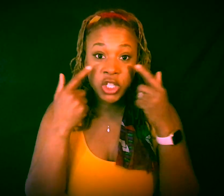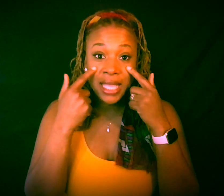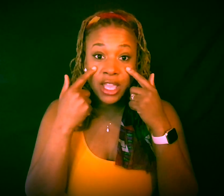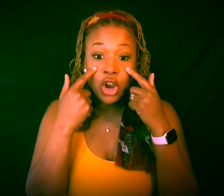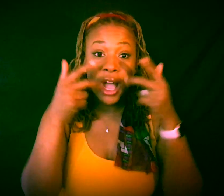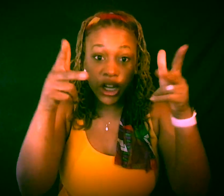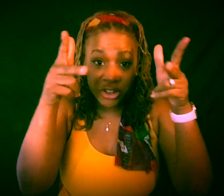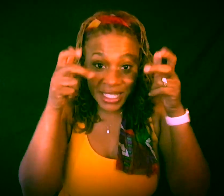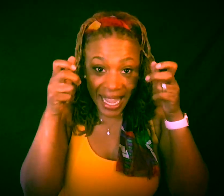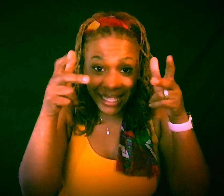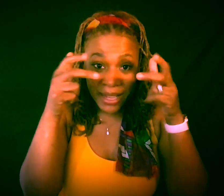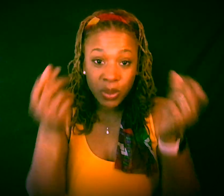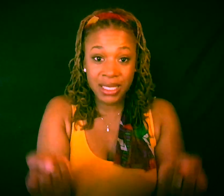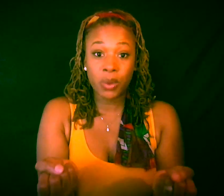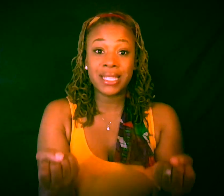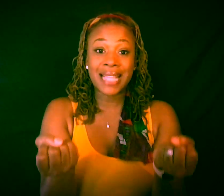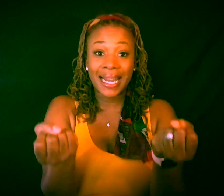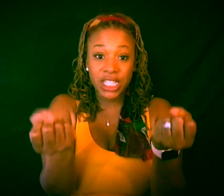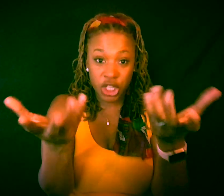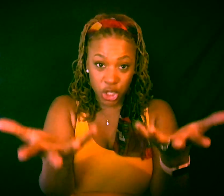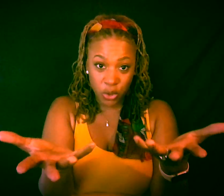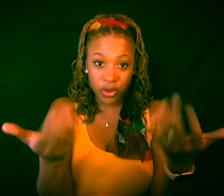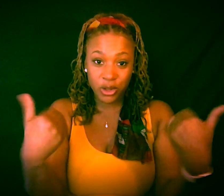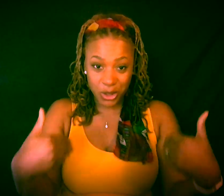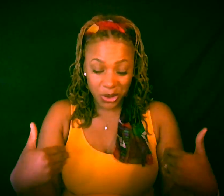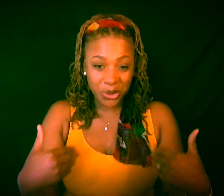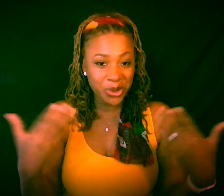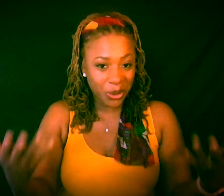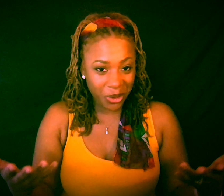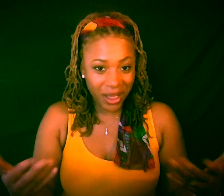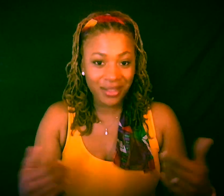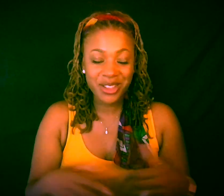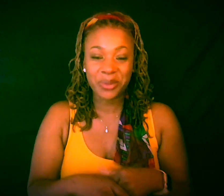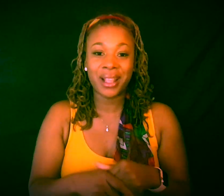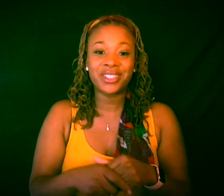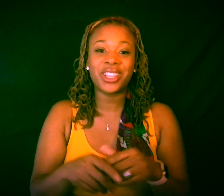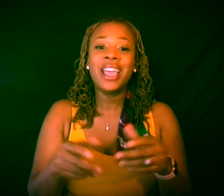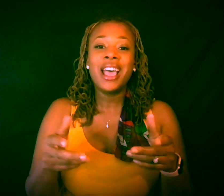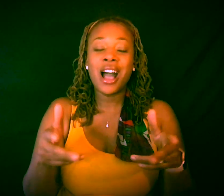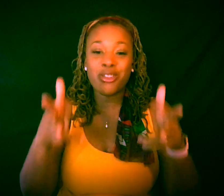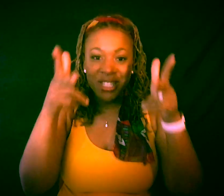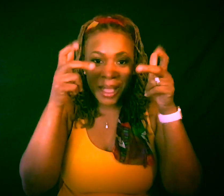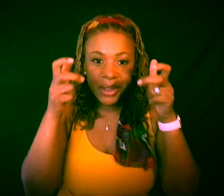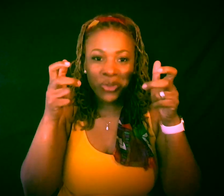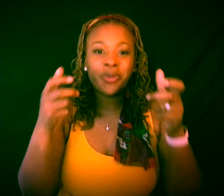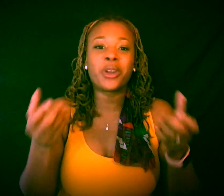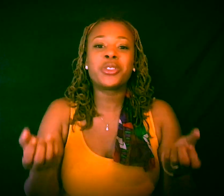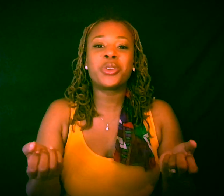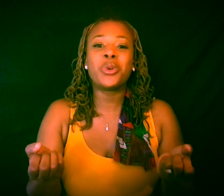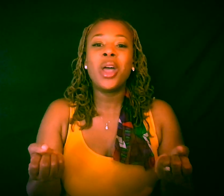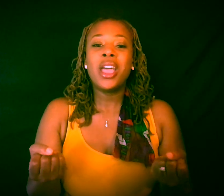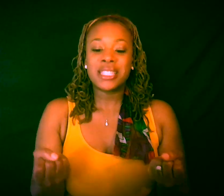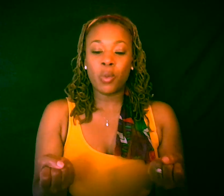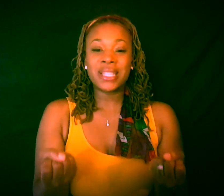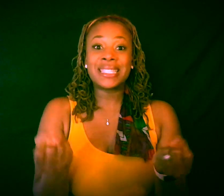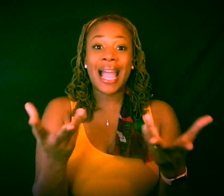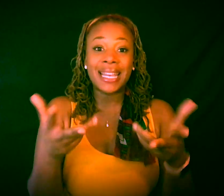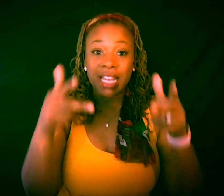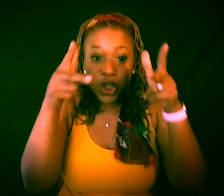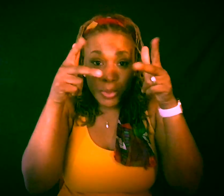your understanding when someone is signing to you. For those of you who don't know that terminology, receptive refers to someone signing and you being